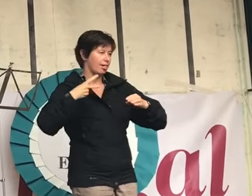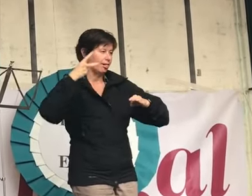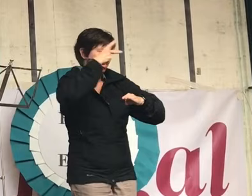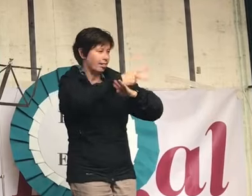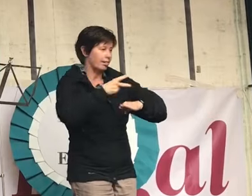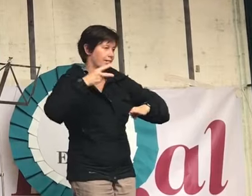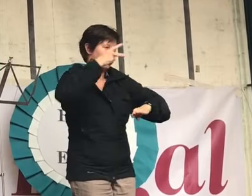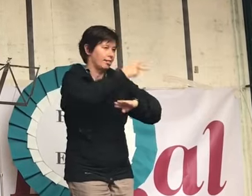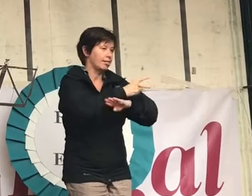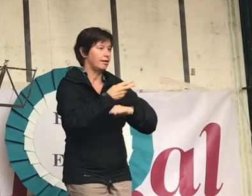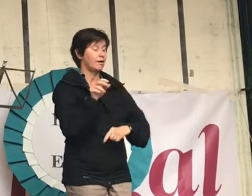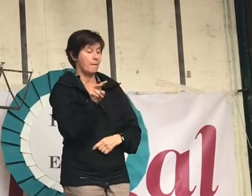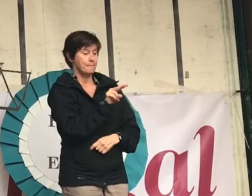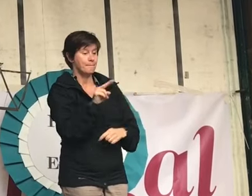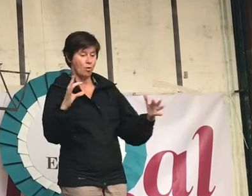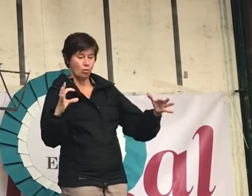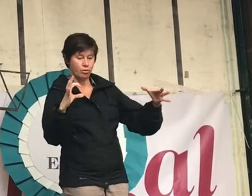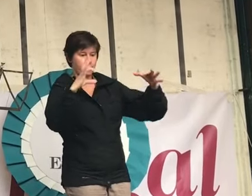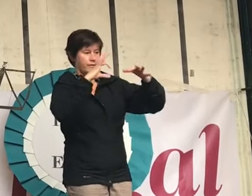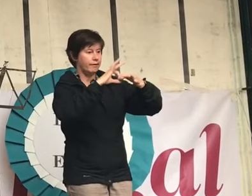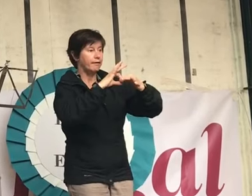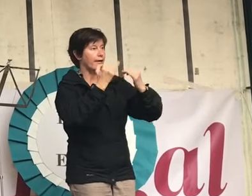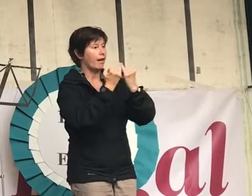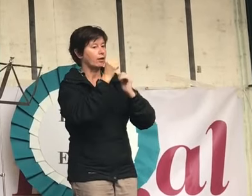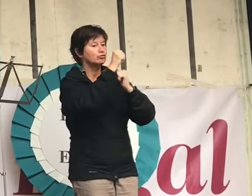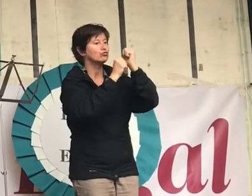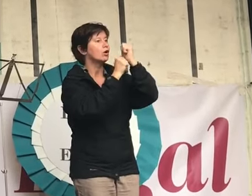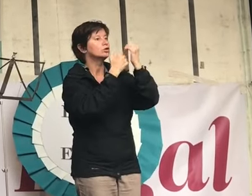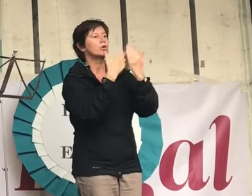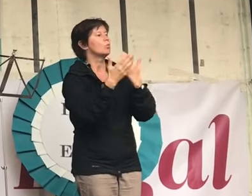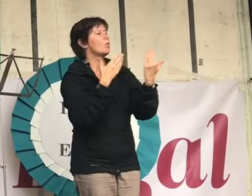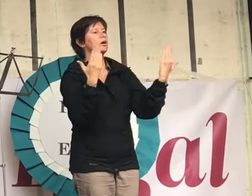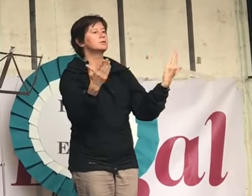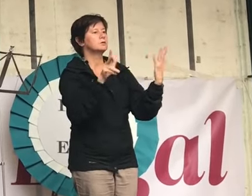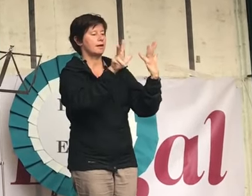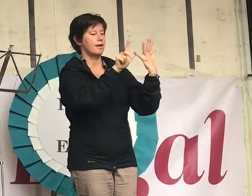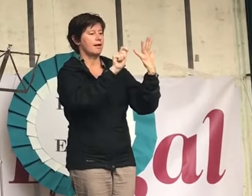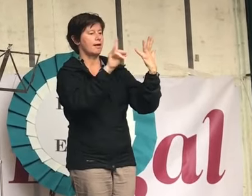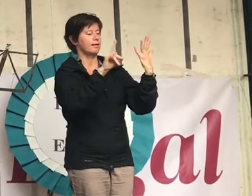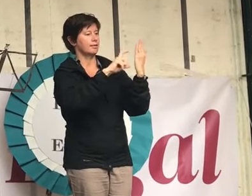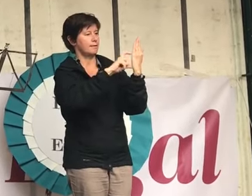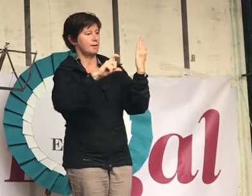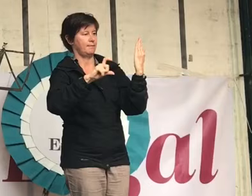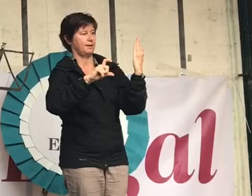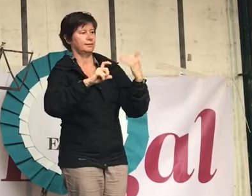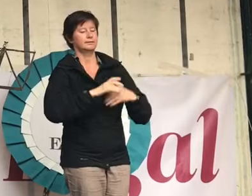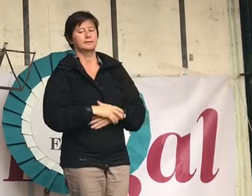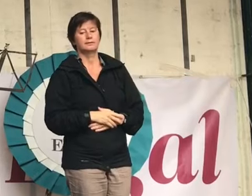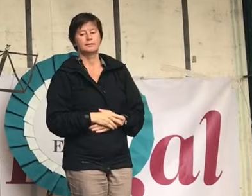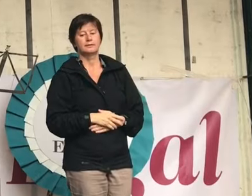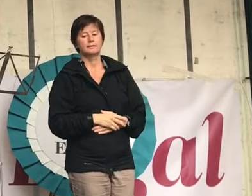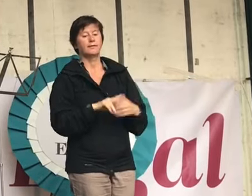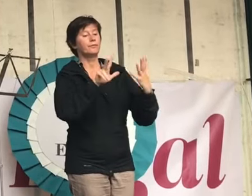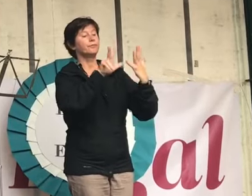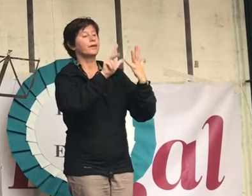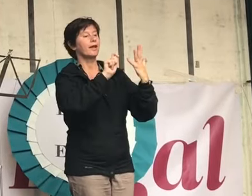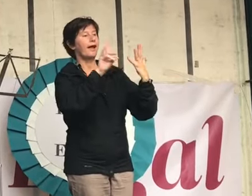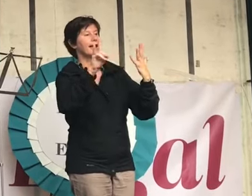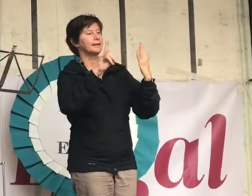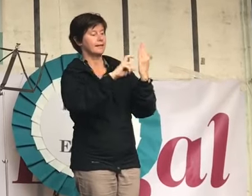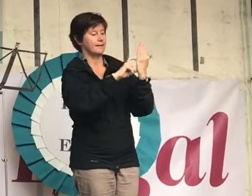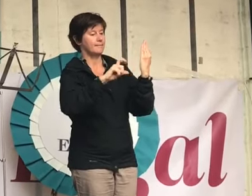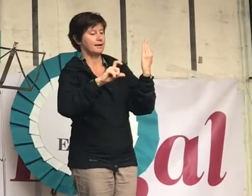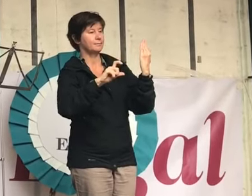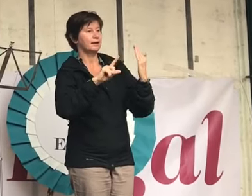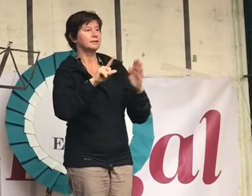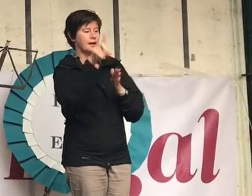as a scaffolding is the Eighth Amendment. The Eighth Amendment not only bans abortion